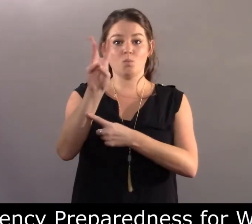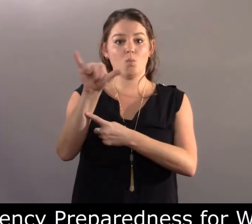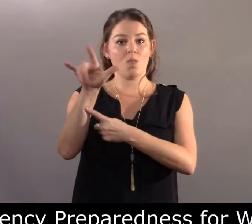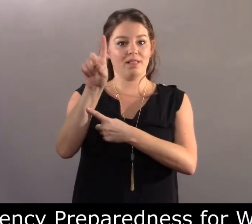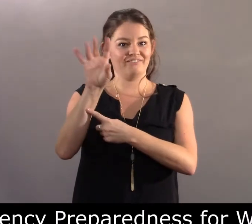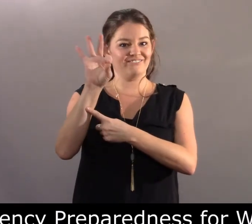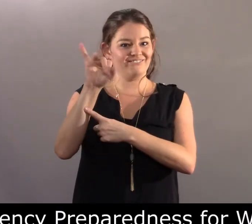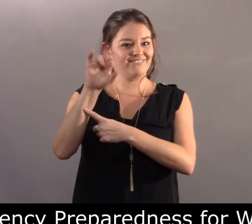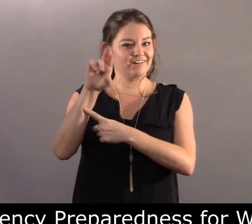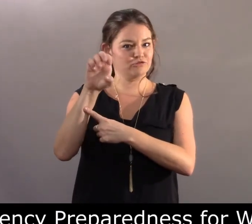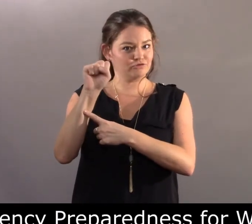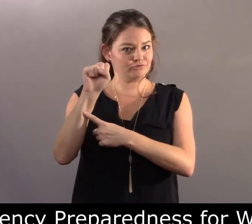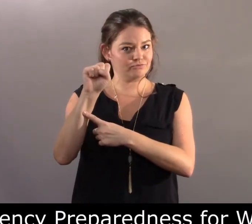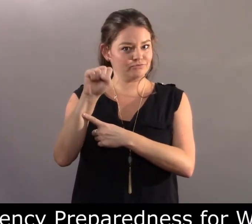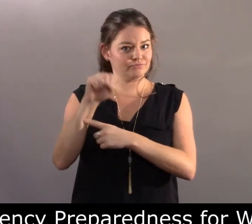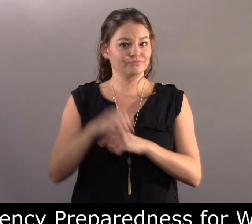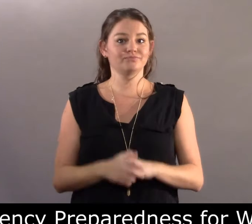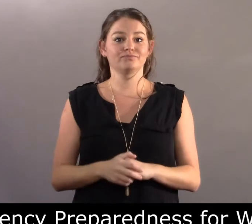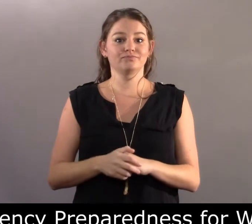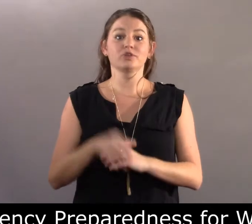Emergency preparedness for wildfires.